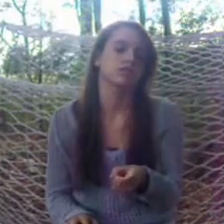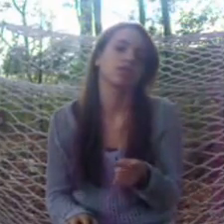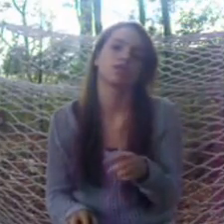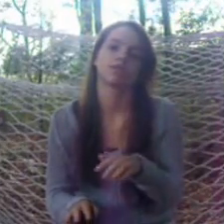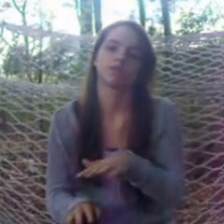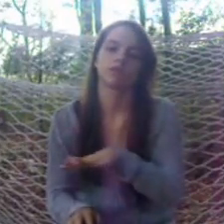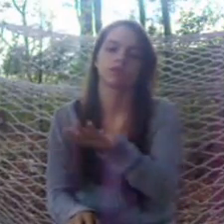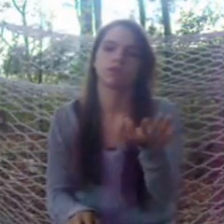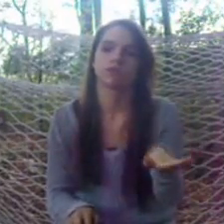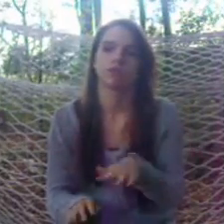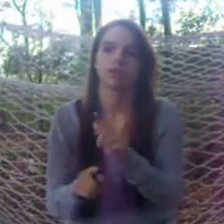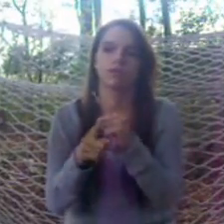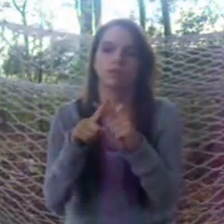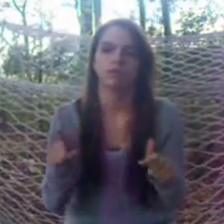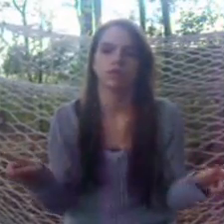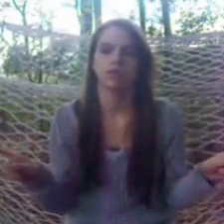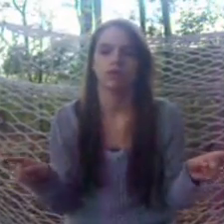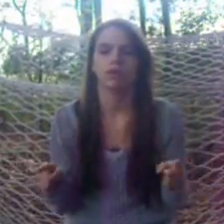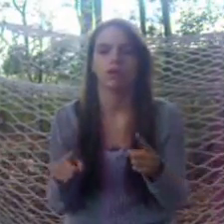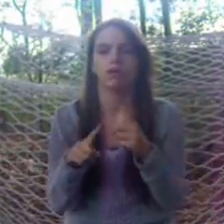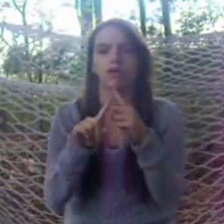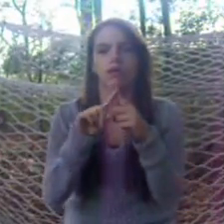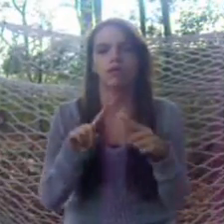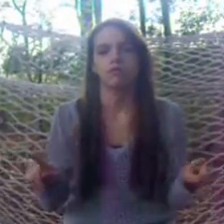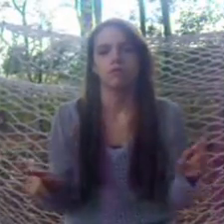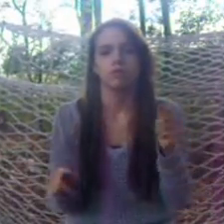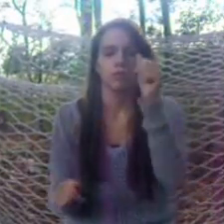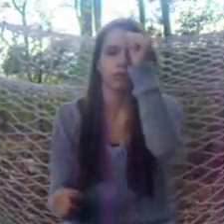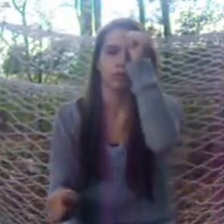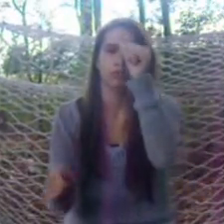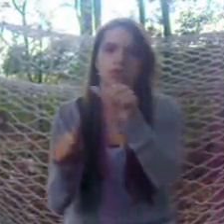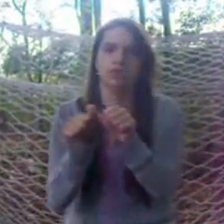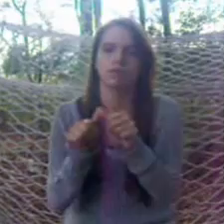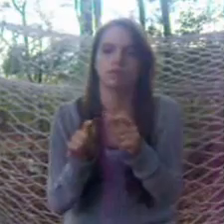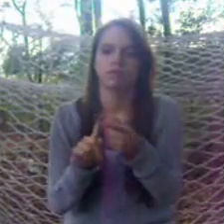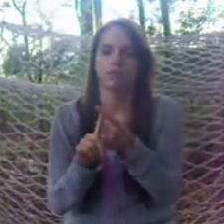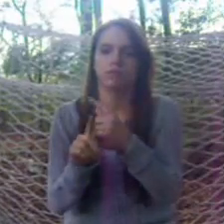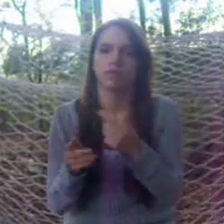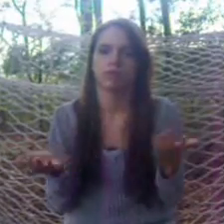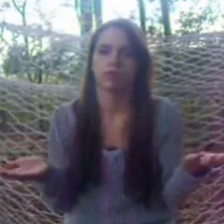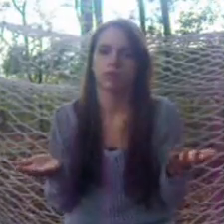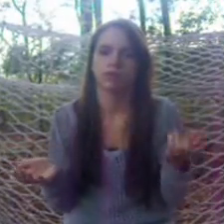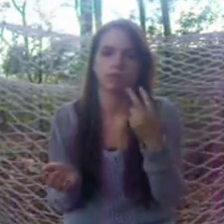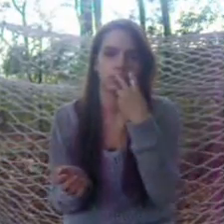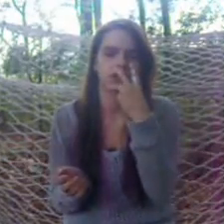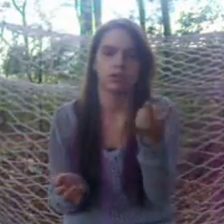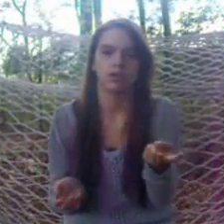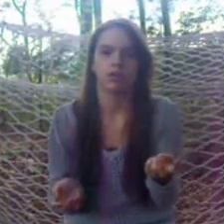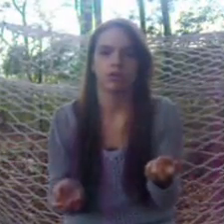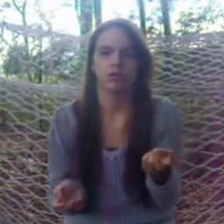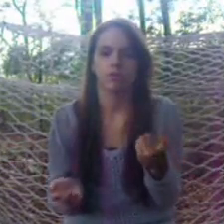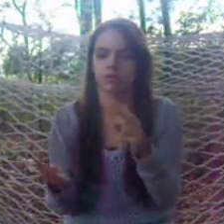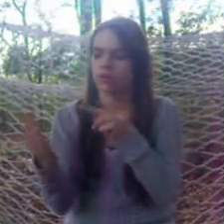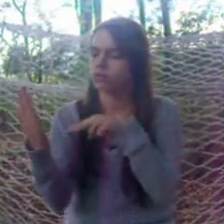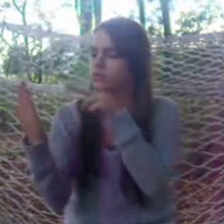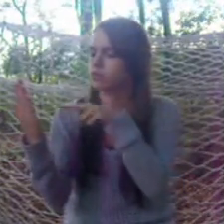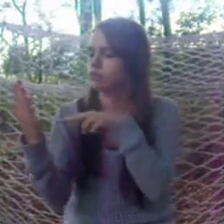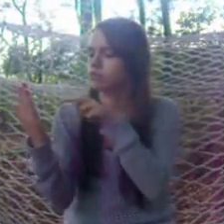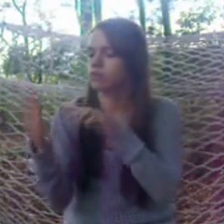before you tell Yourself Just a different Remember Just from you seen looking